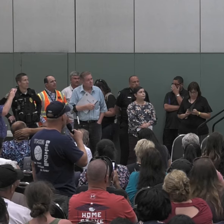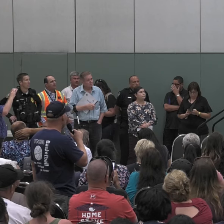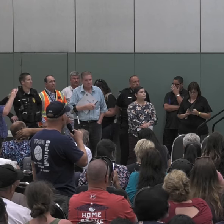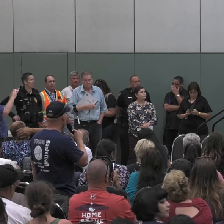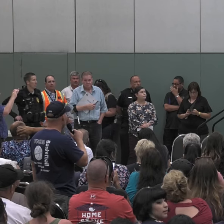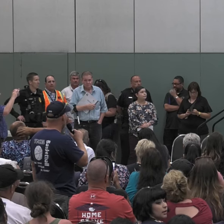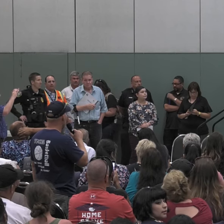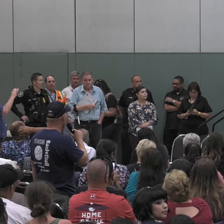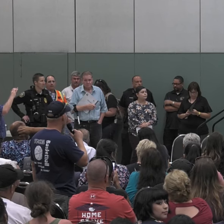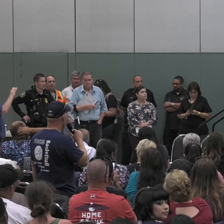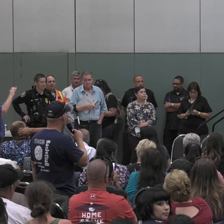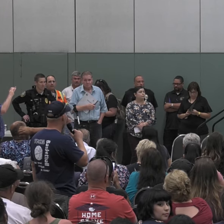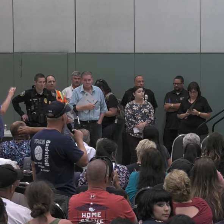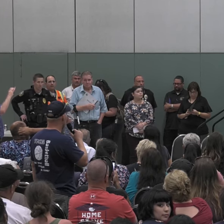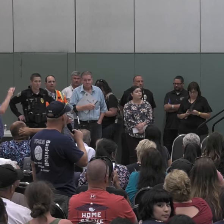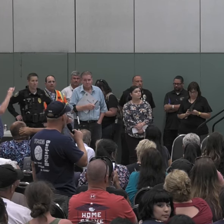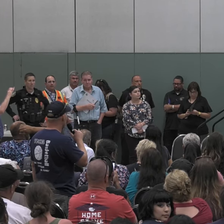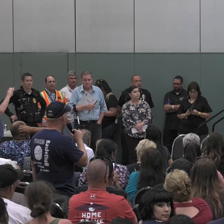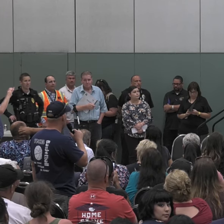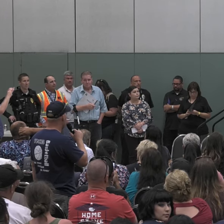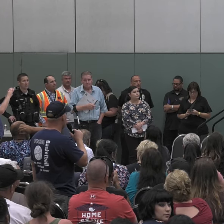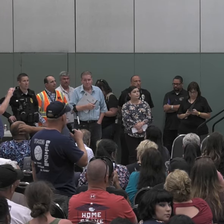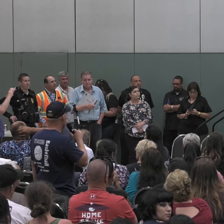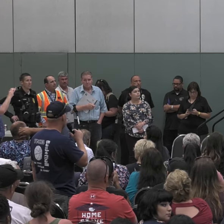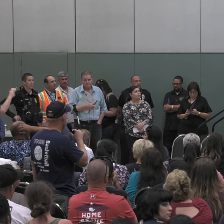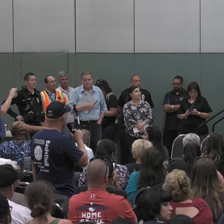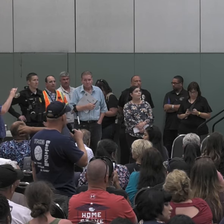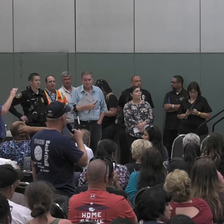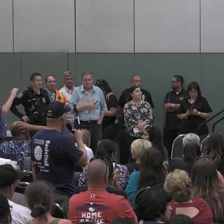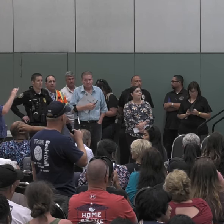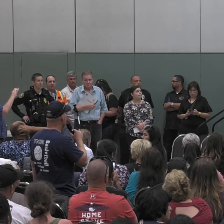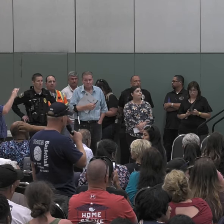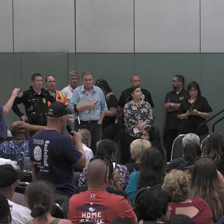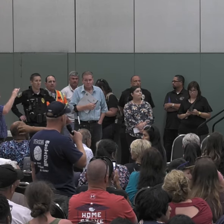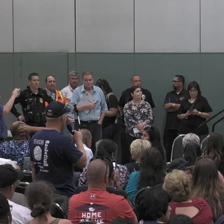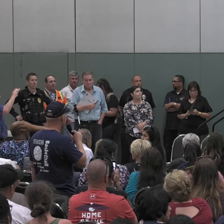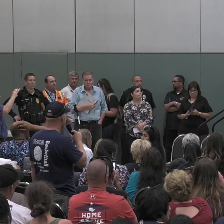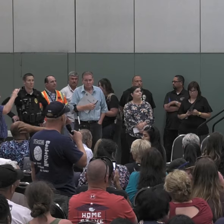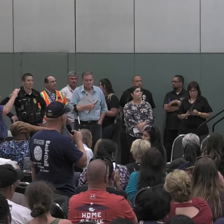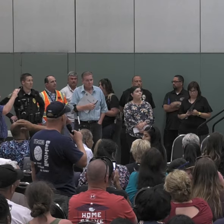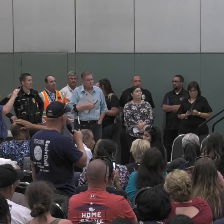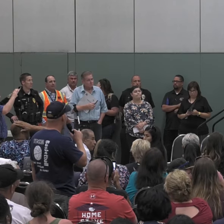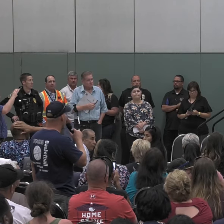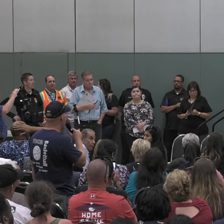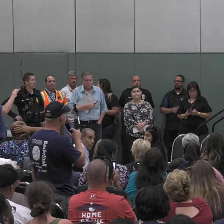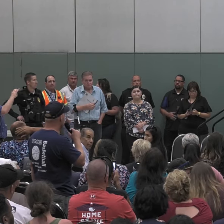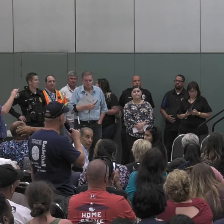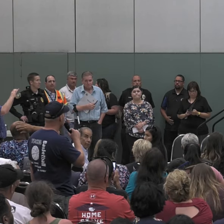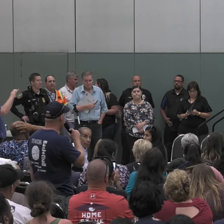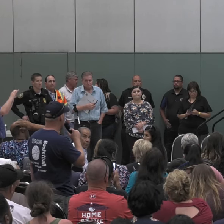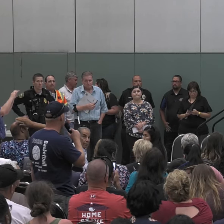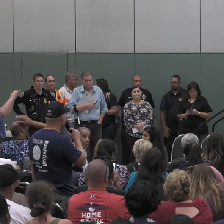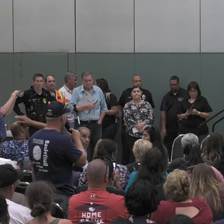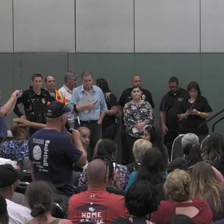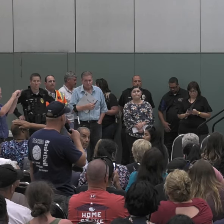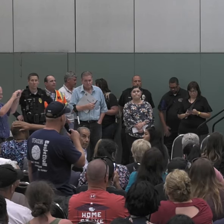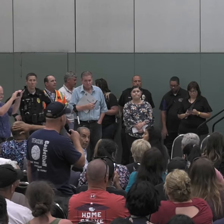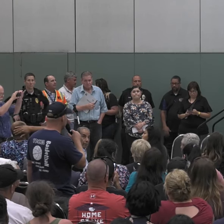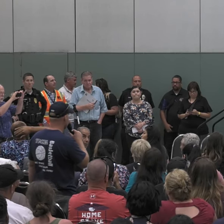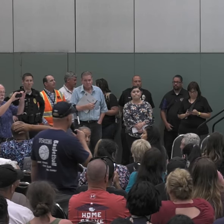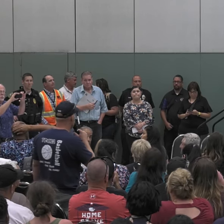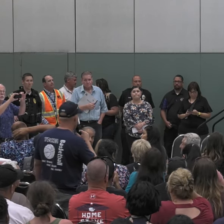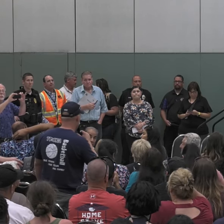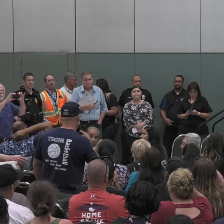get information out. I know the people in the community. You have a lot of followers on your page, and we'd like to work with you on that. Thank you. We'll All right. Here. I'll come see you in a